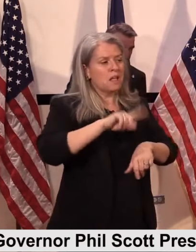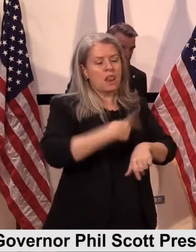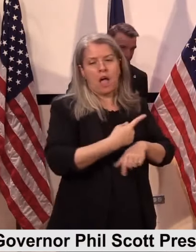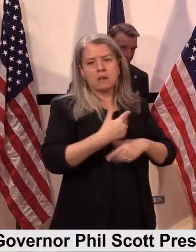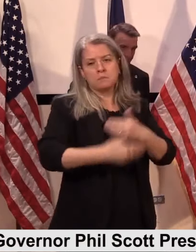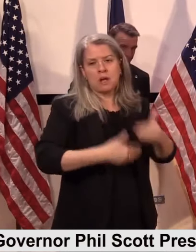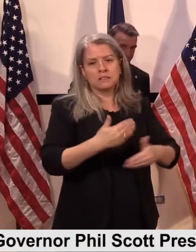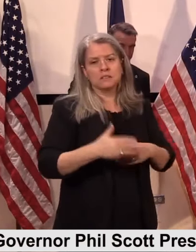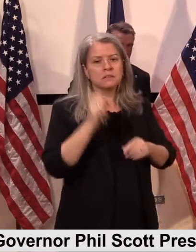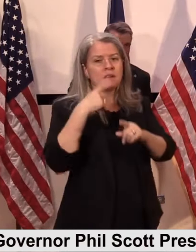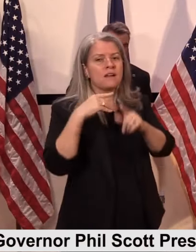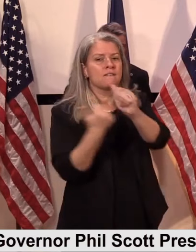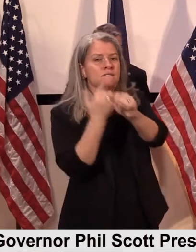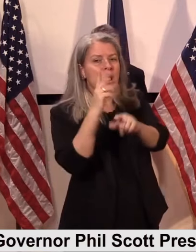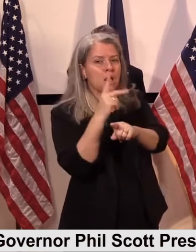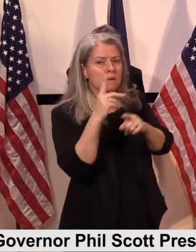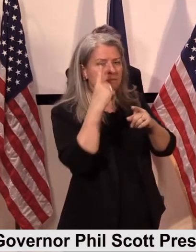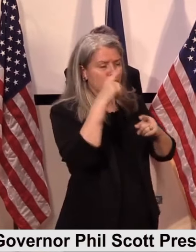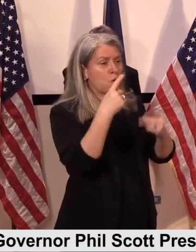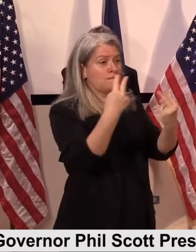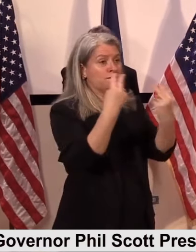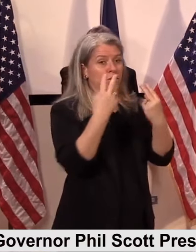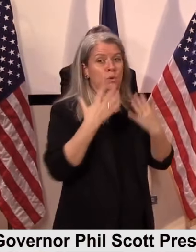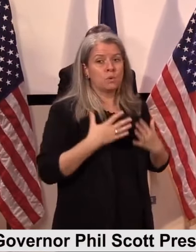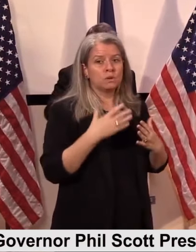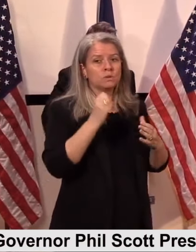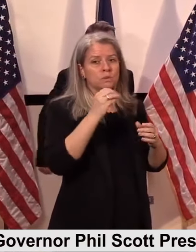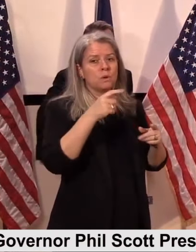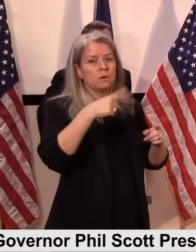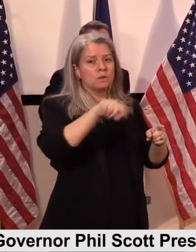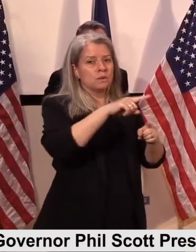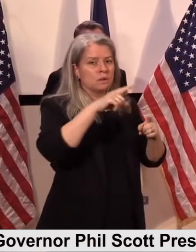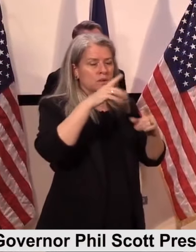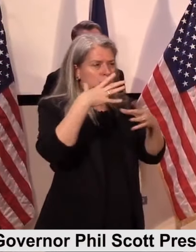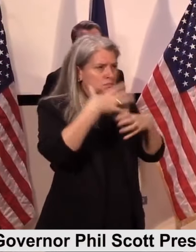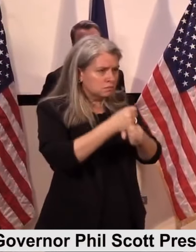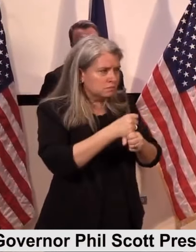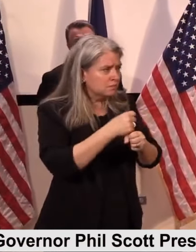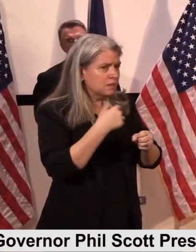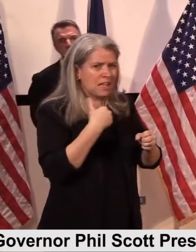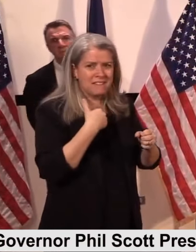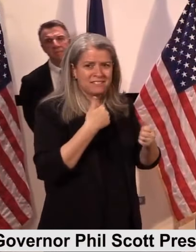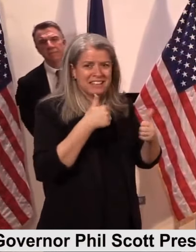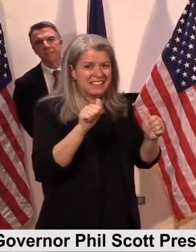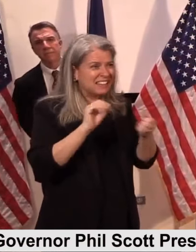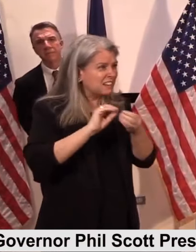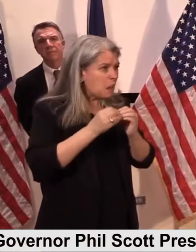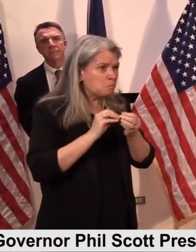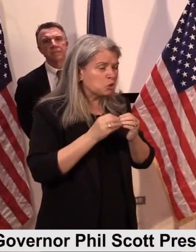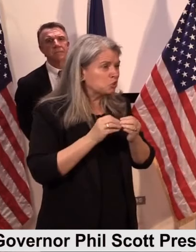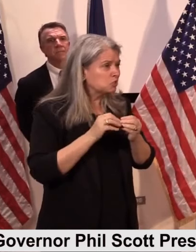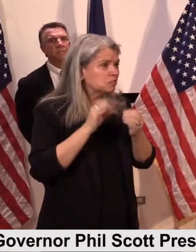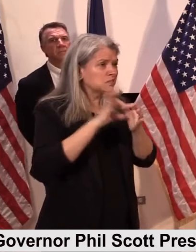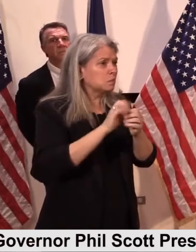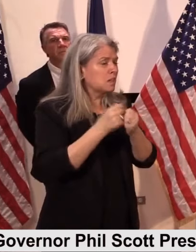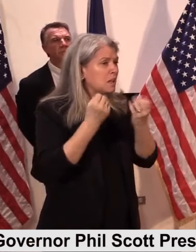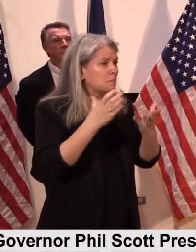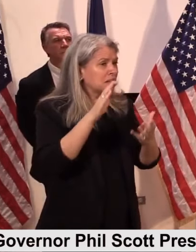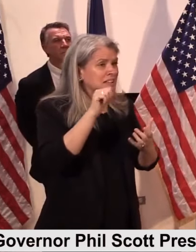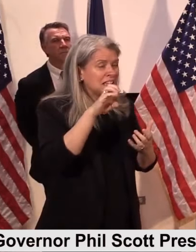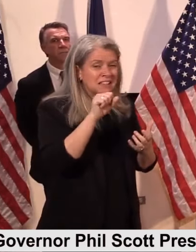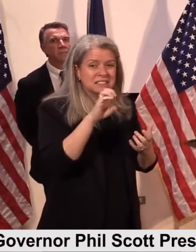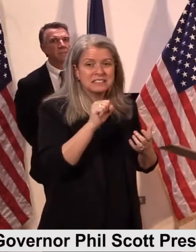just a quick follow-up, I guess, for the viewers, just so people can have a recap. Do we have any sort of numbers as to how many cases